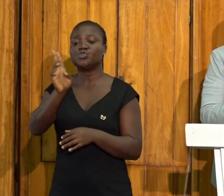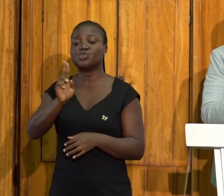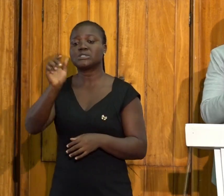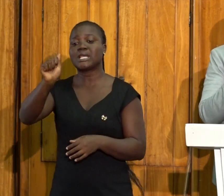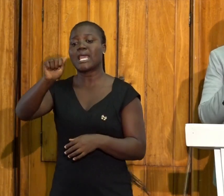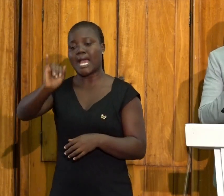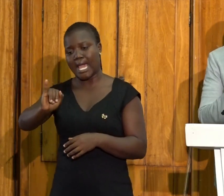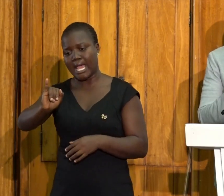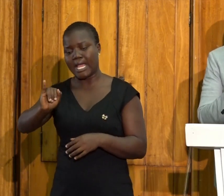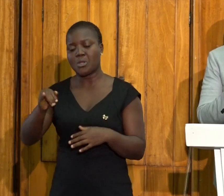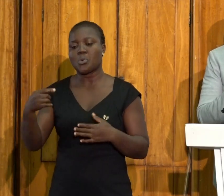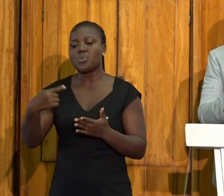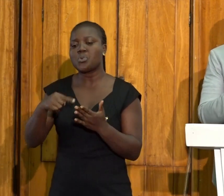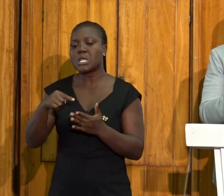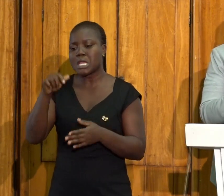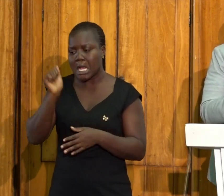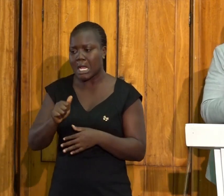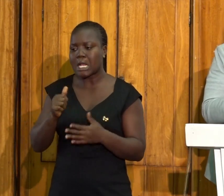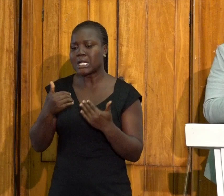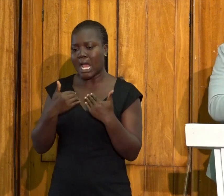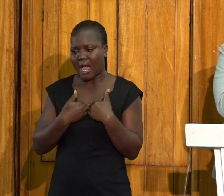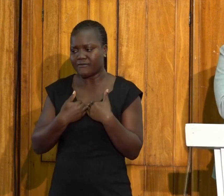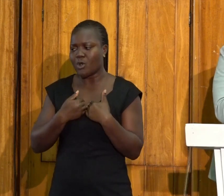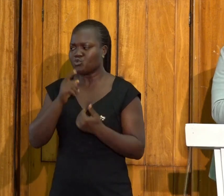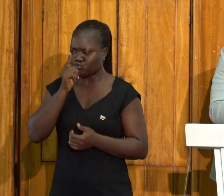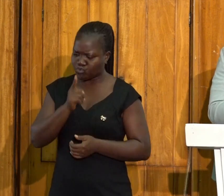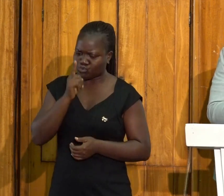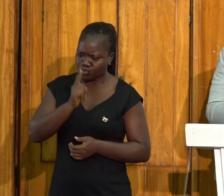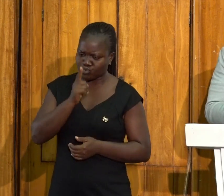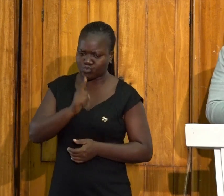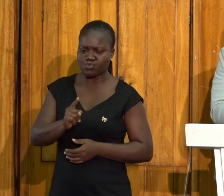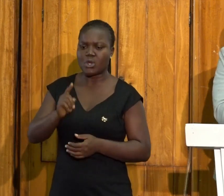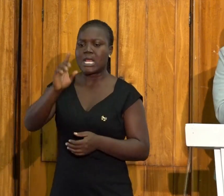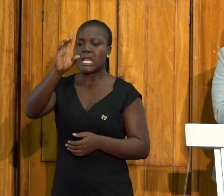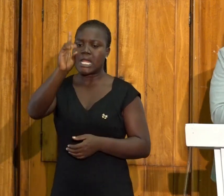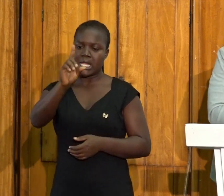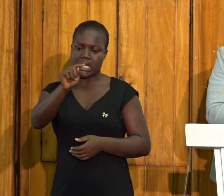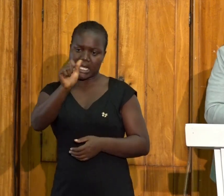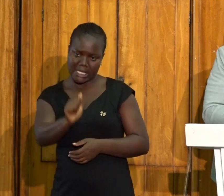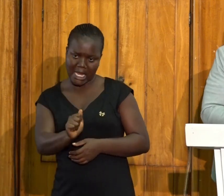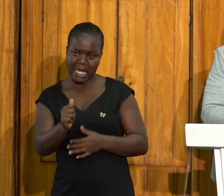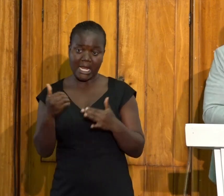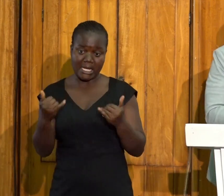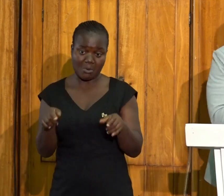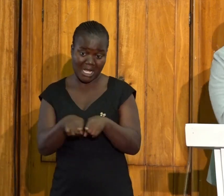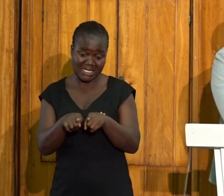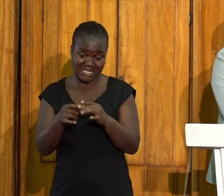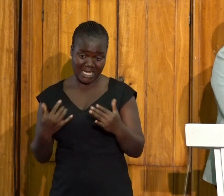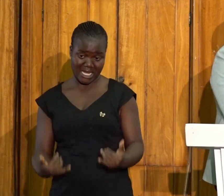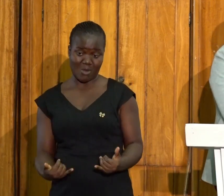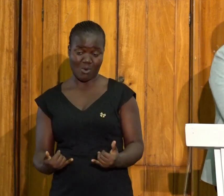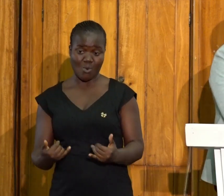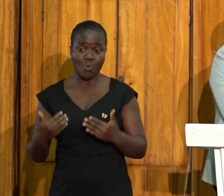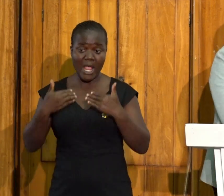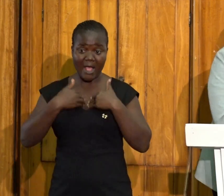AI, we are able to get real-time data from the providers. So as of today, we had